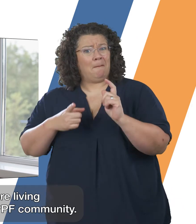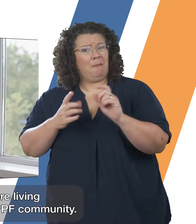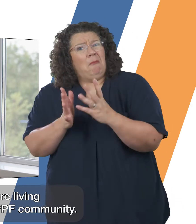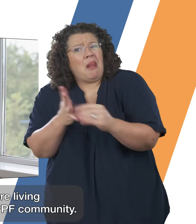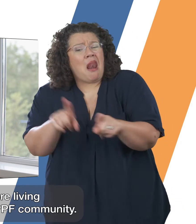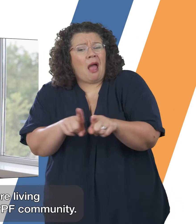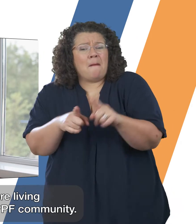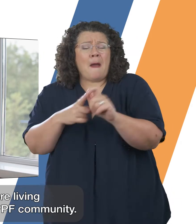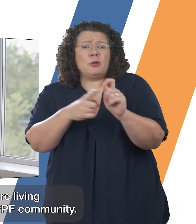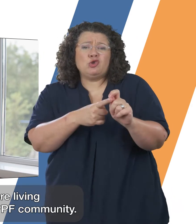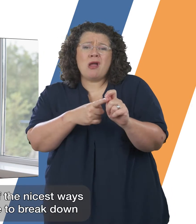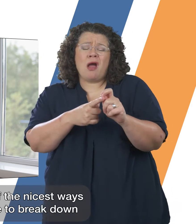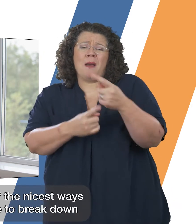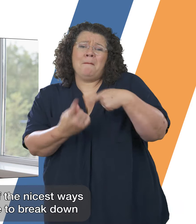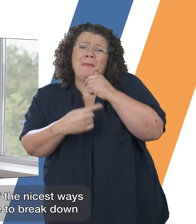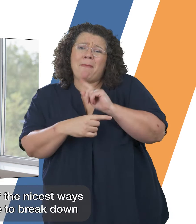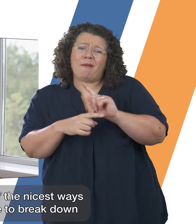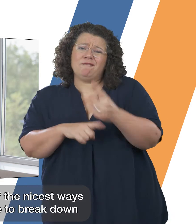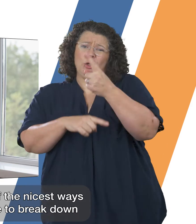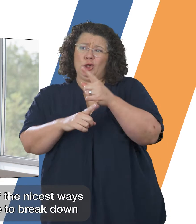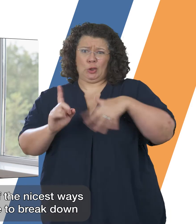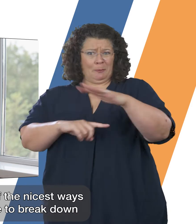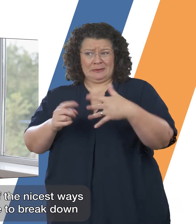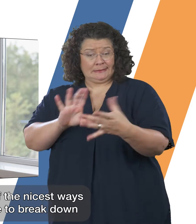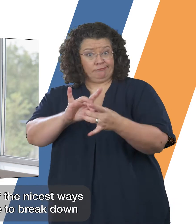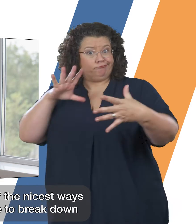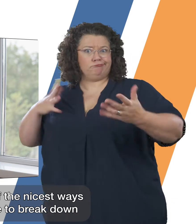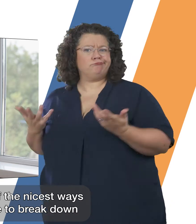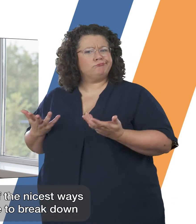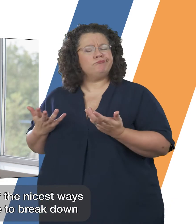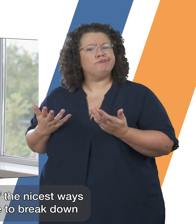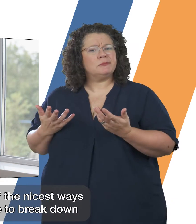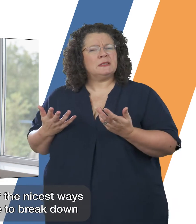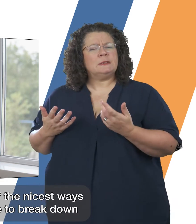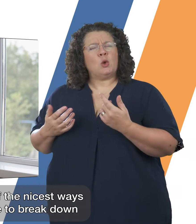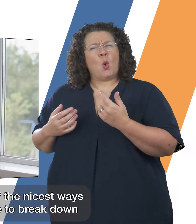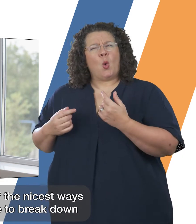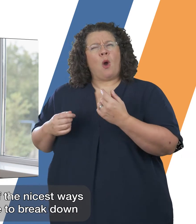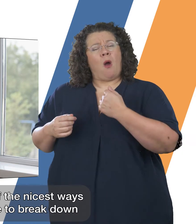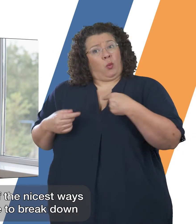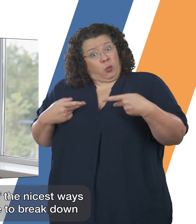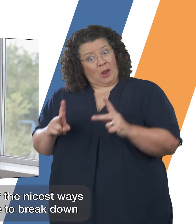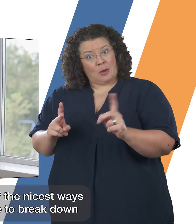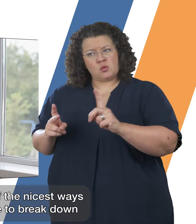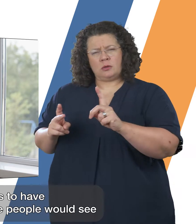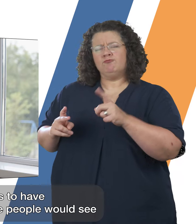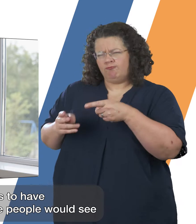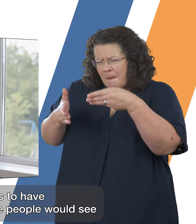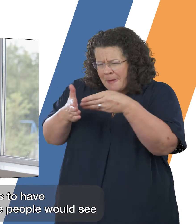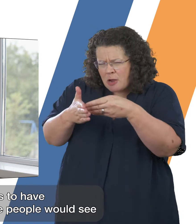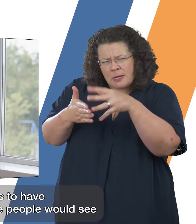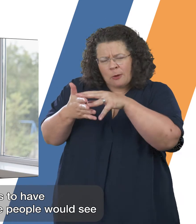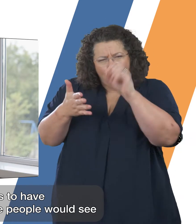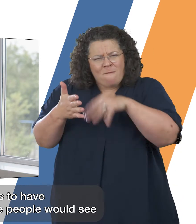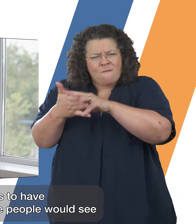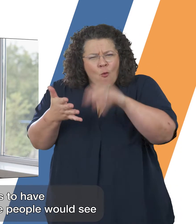PPF community. And so that was one of the nicest ways for us, was to be able to break down that